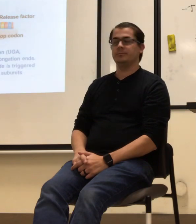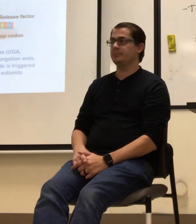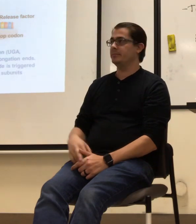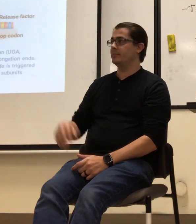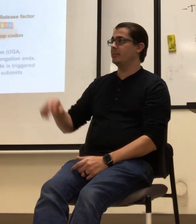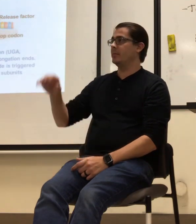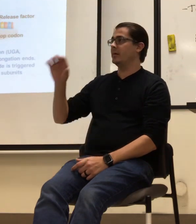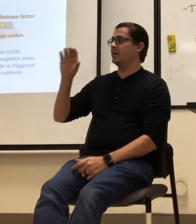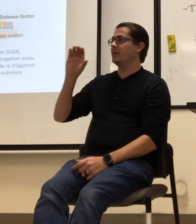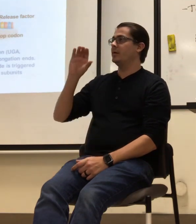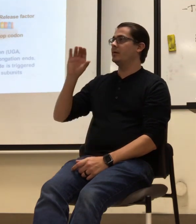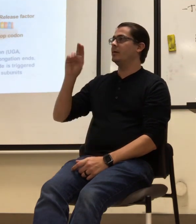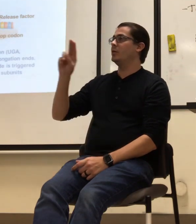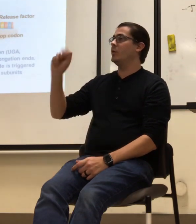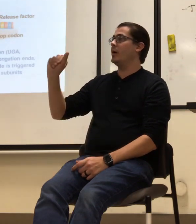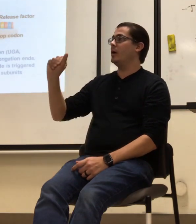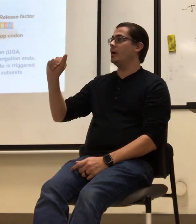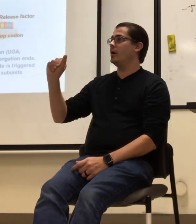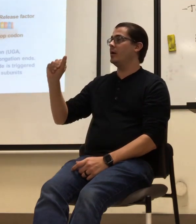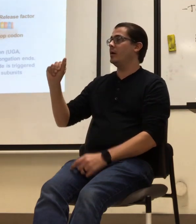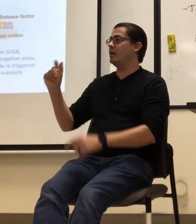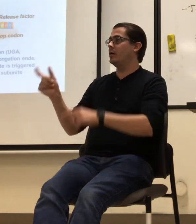This CUA moves